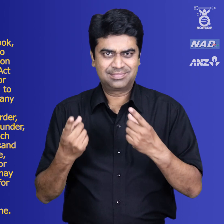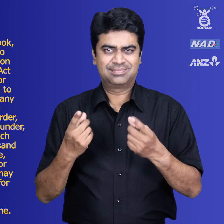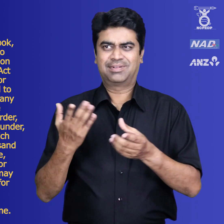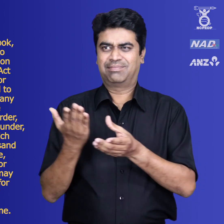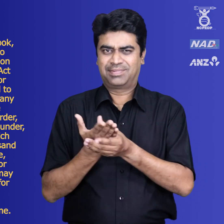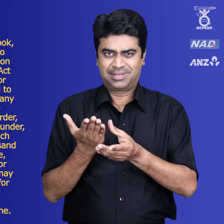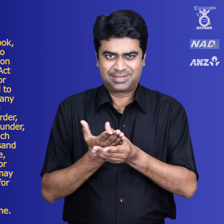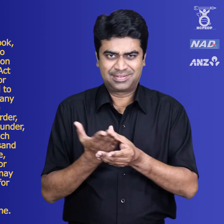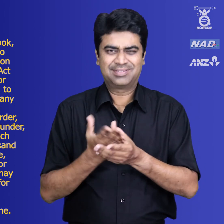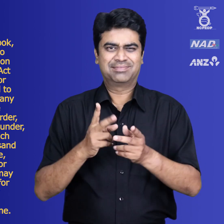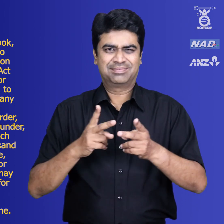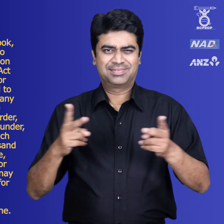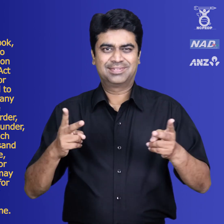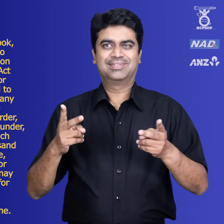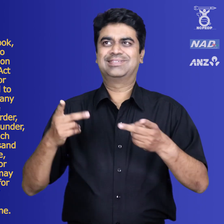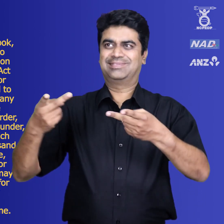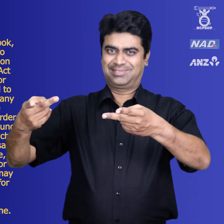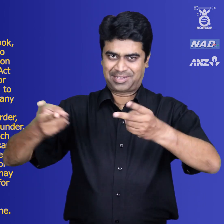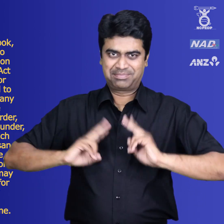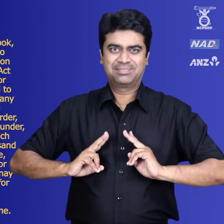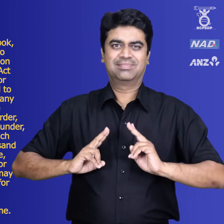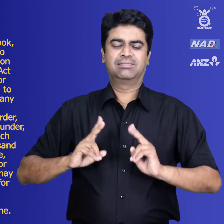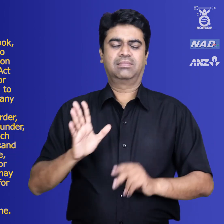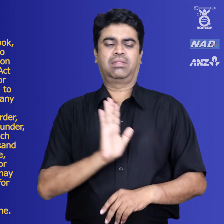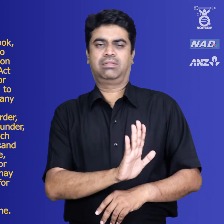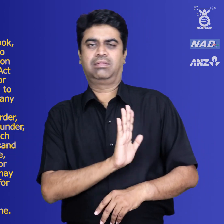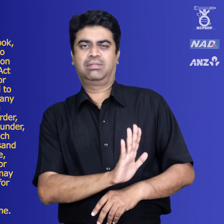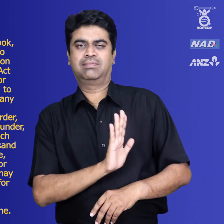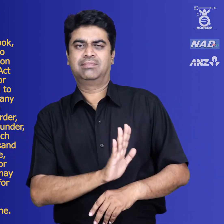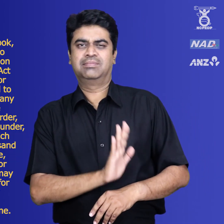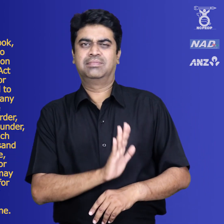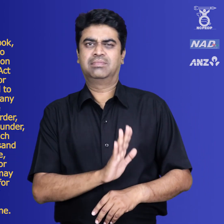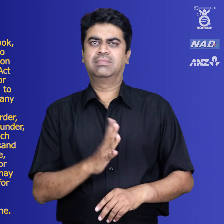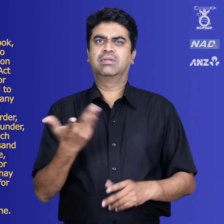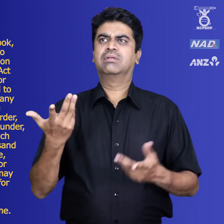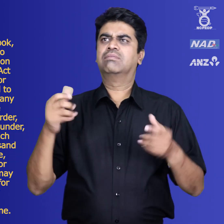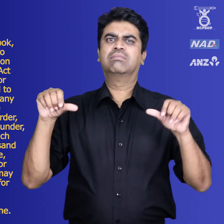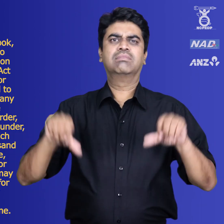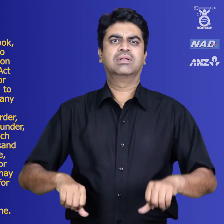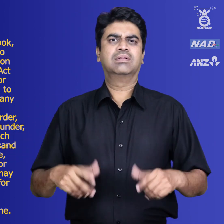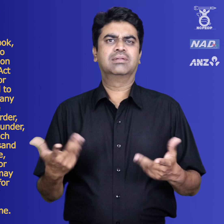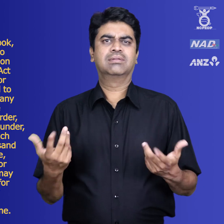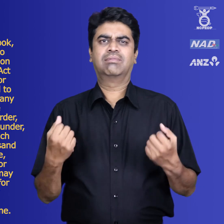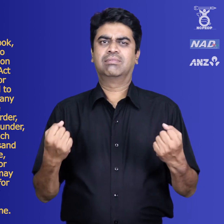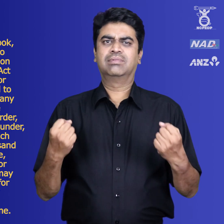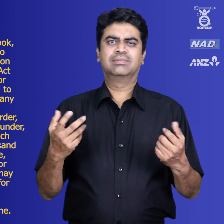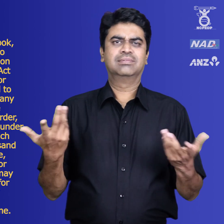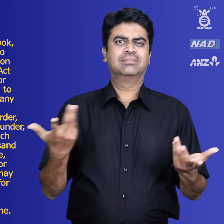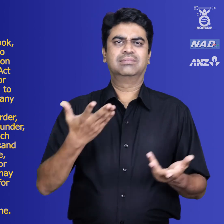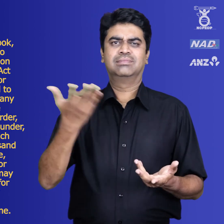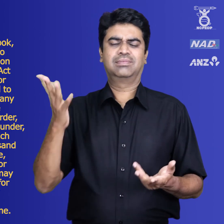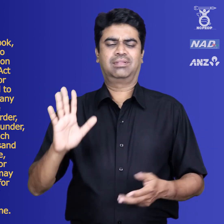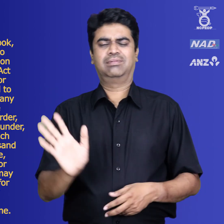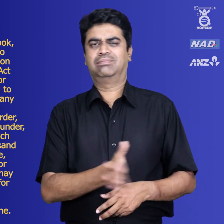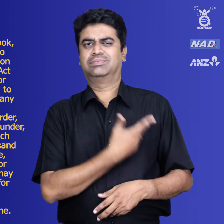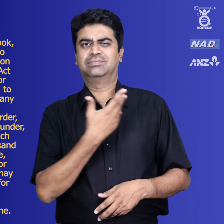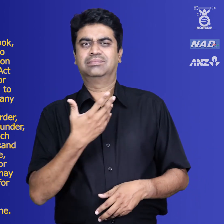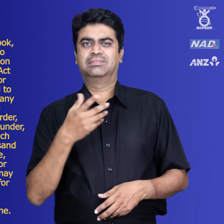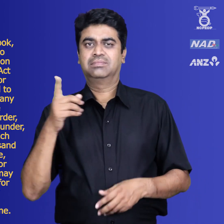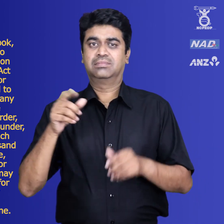any order or direction made or given thereunder is duty-bound to produce or furnish or to answer any question put in pursuance of the